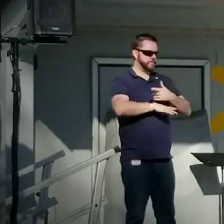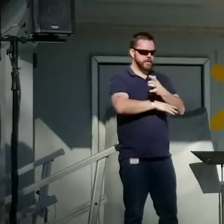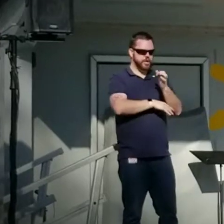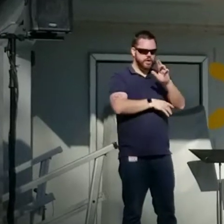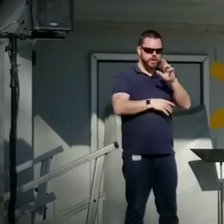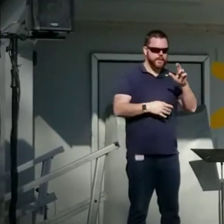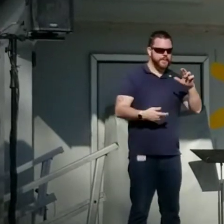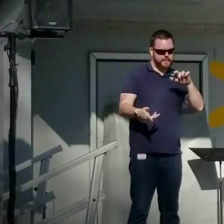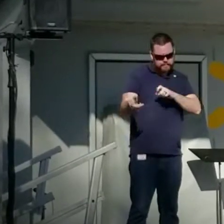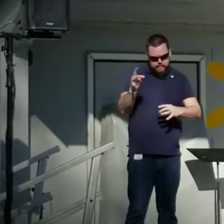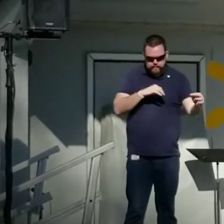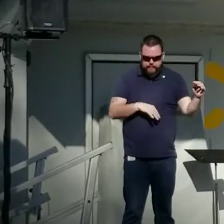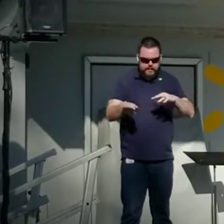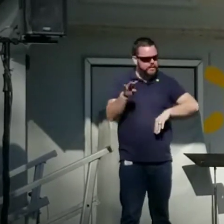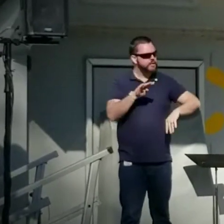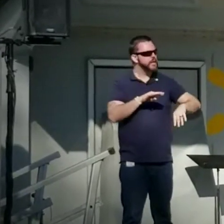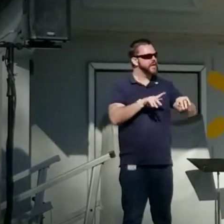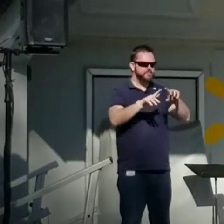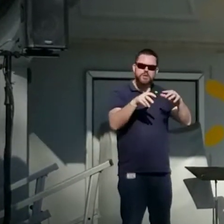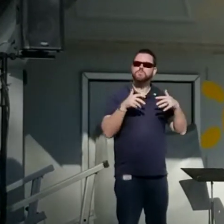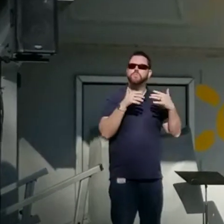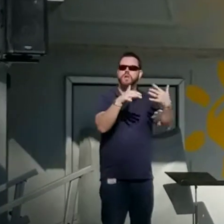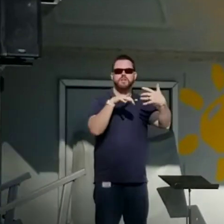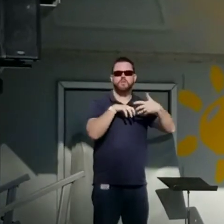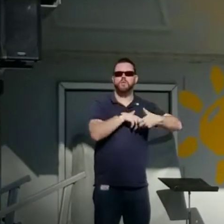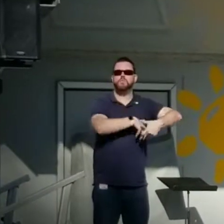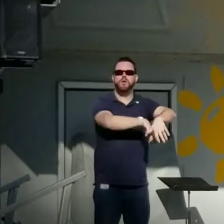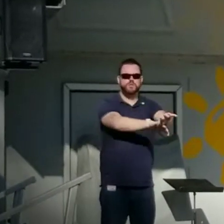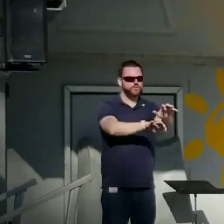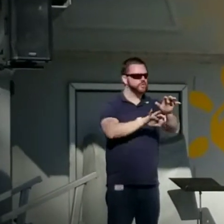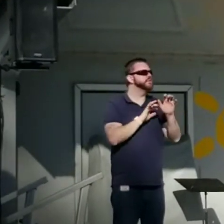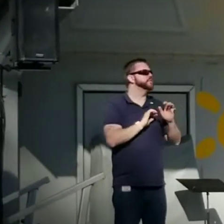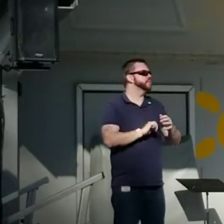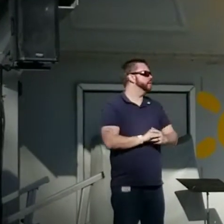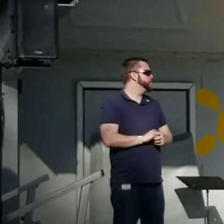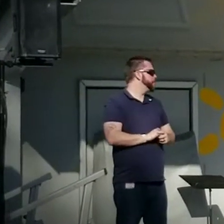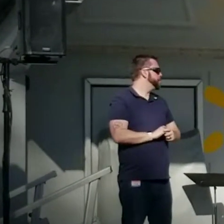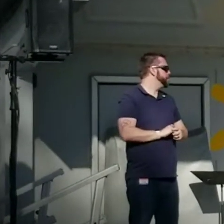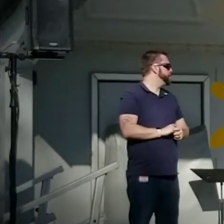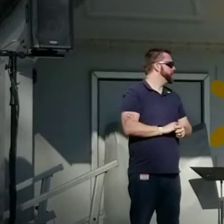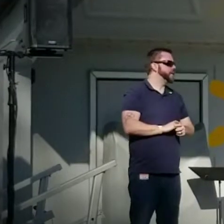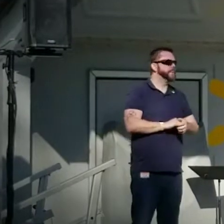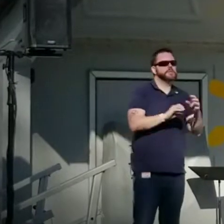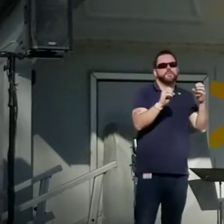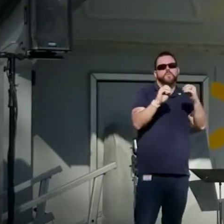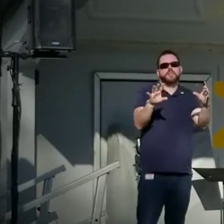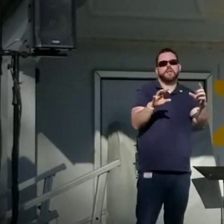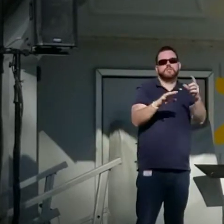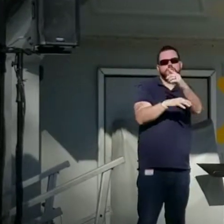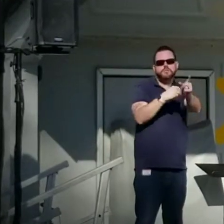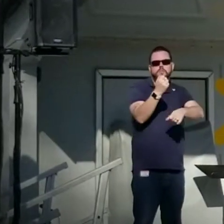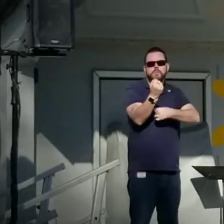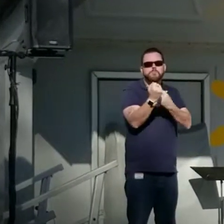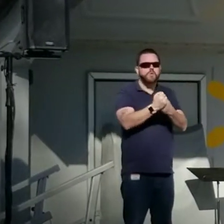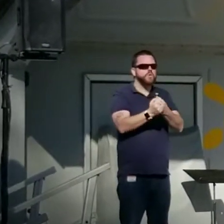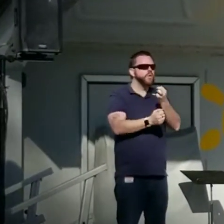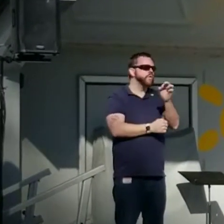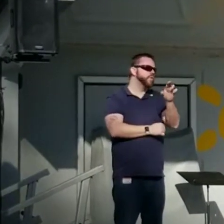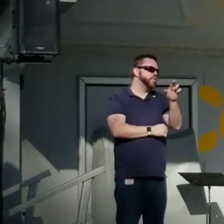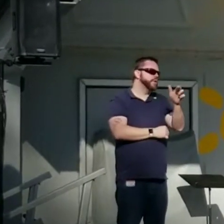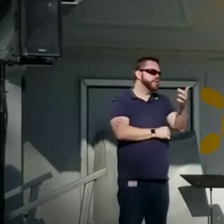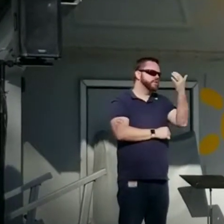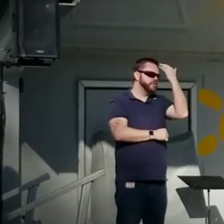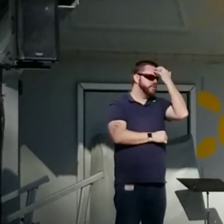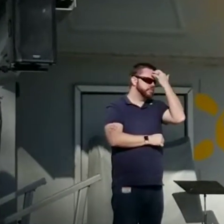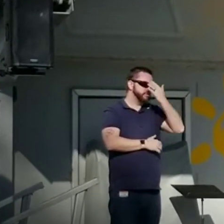diaper bag, stroller, and off we'd go. This was without the support or even the knowledge of